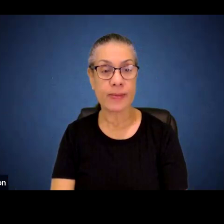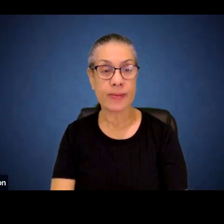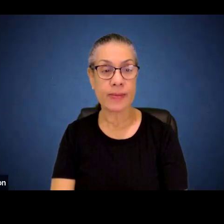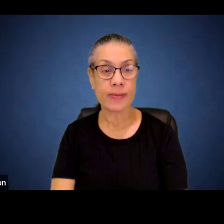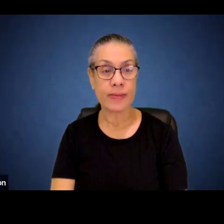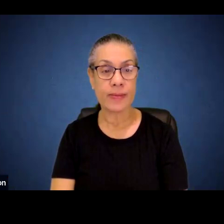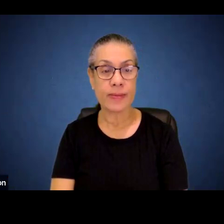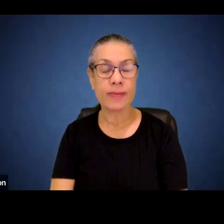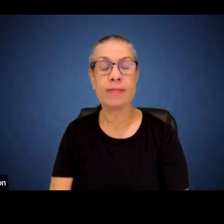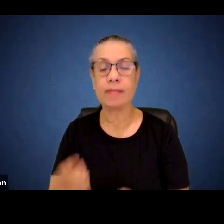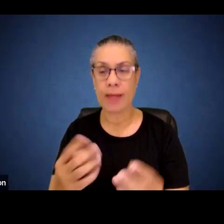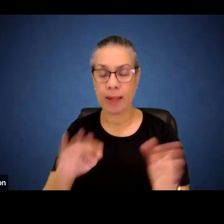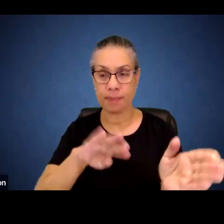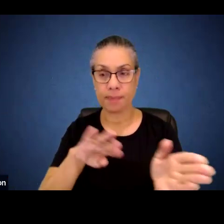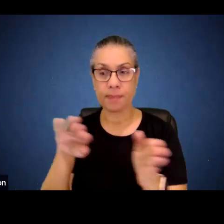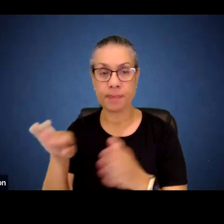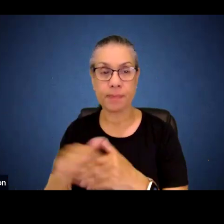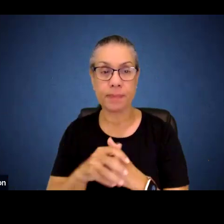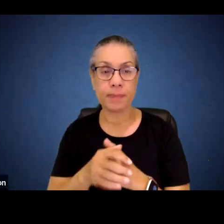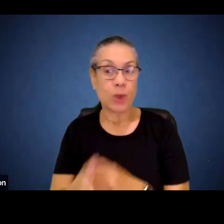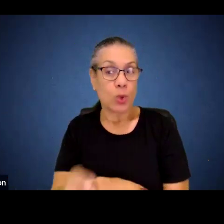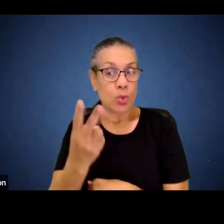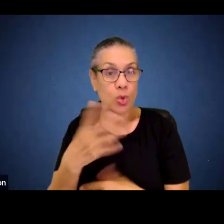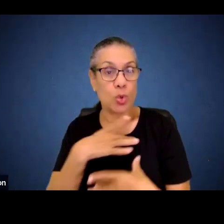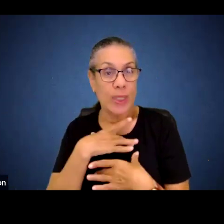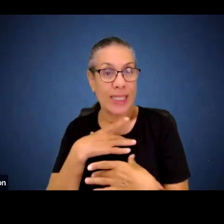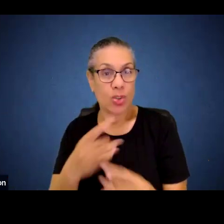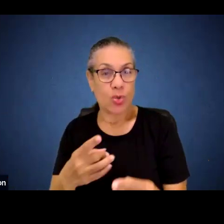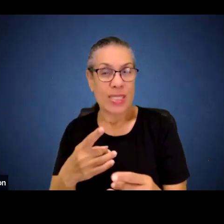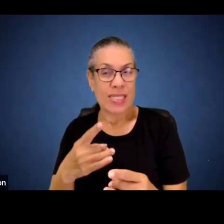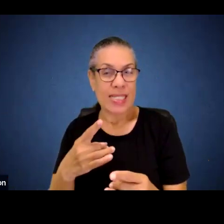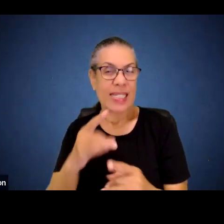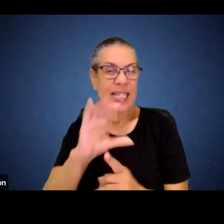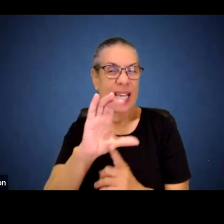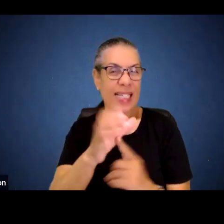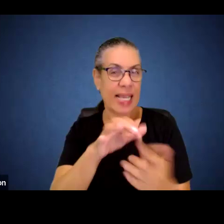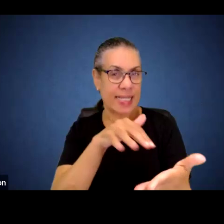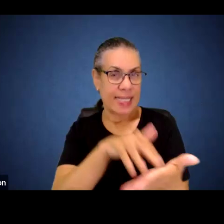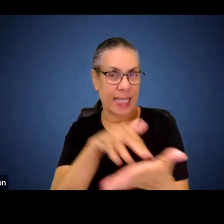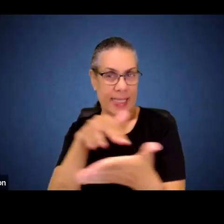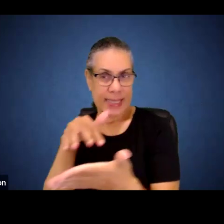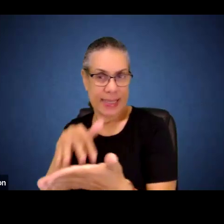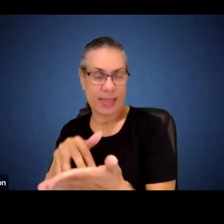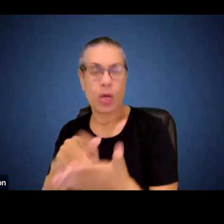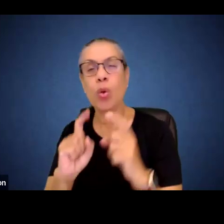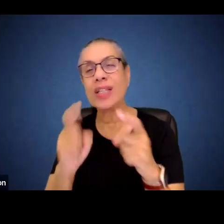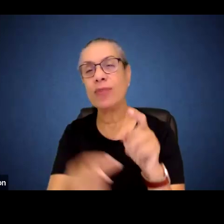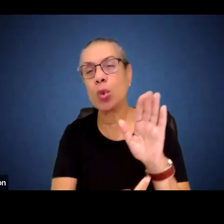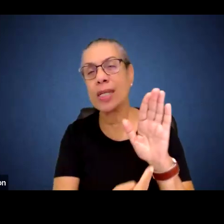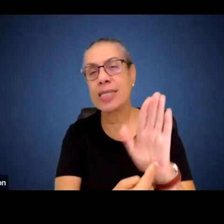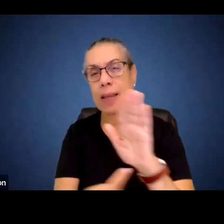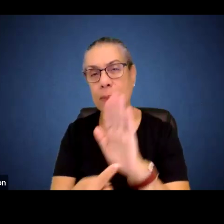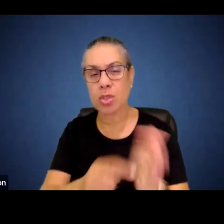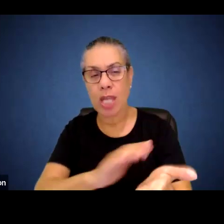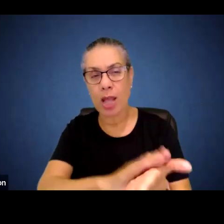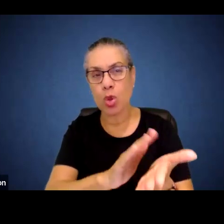So let's turn now to two very interesting case studies. We try to share examples of the work at the school level